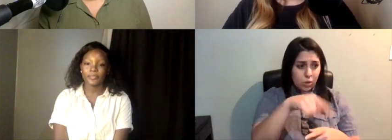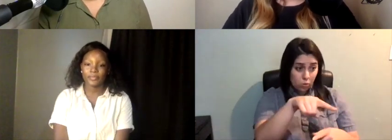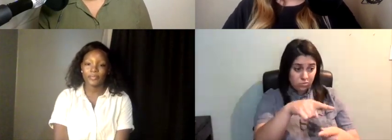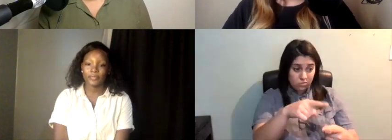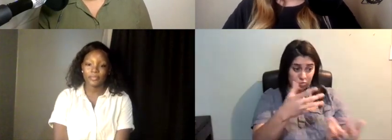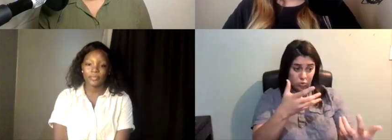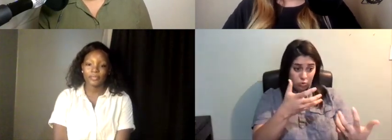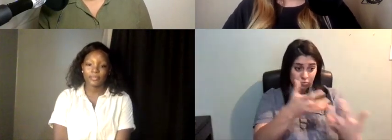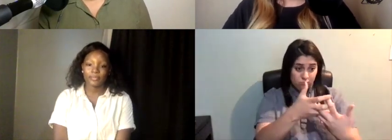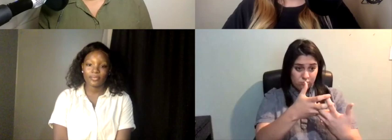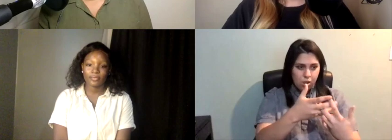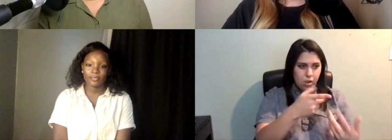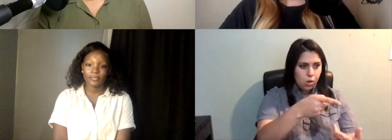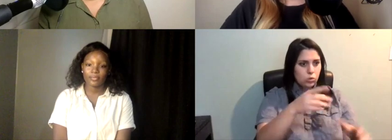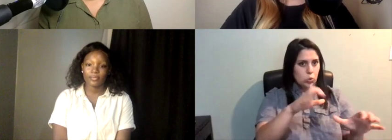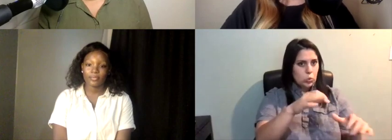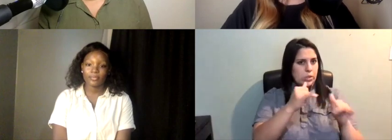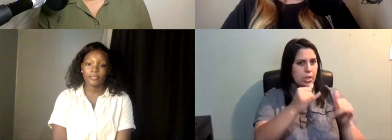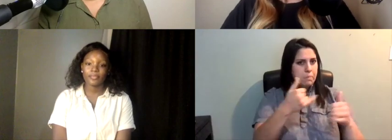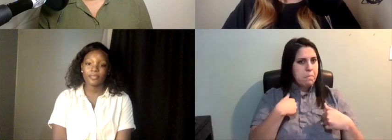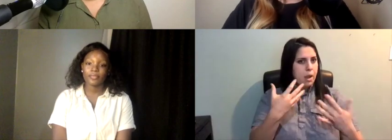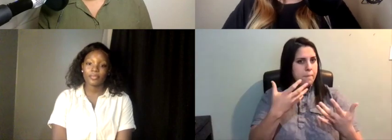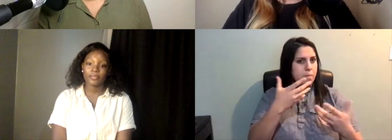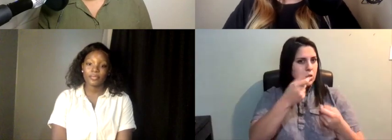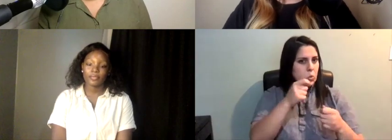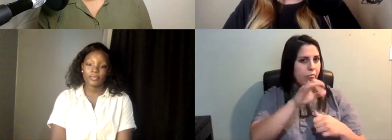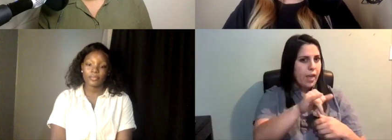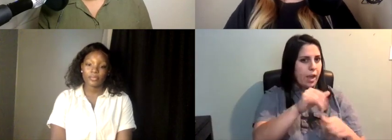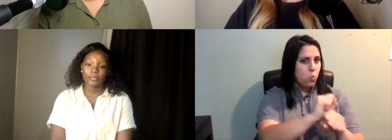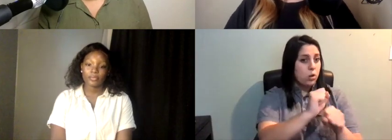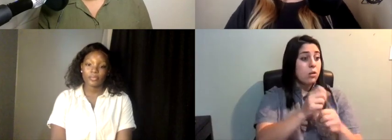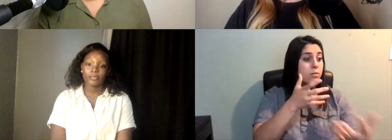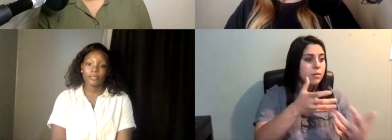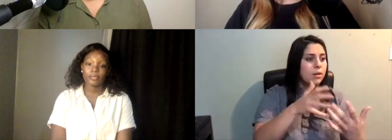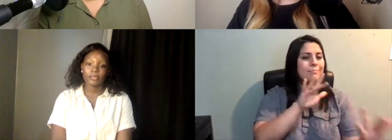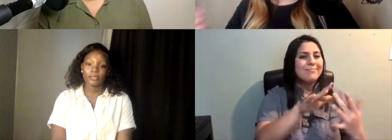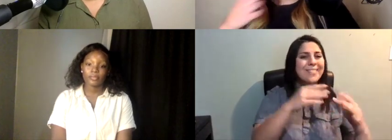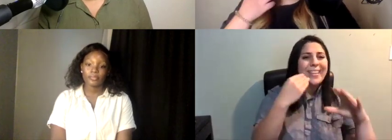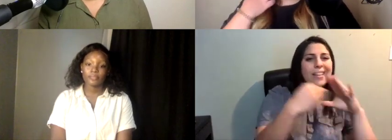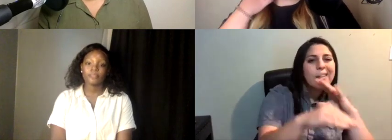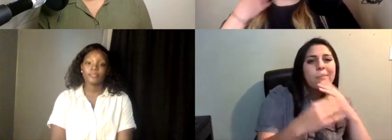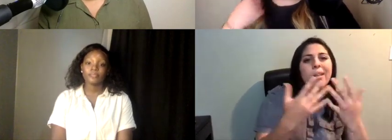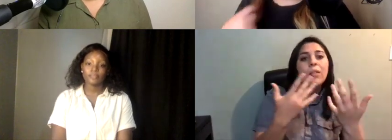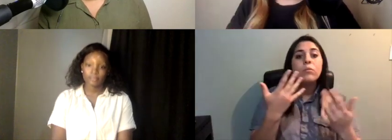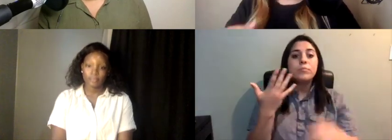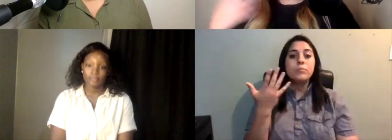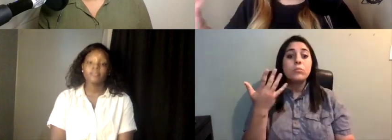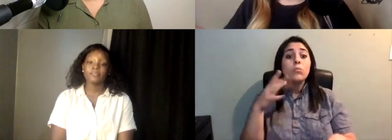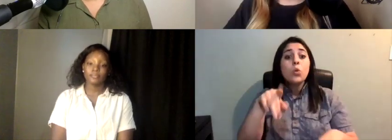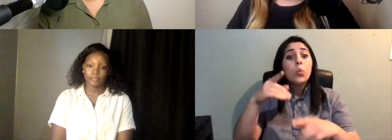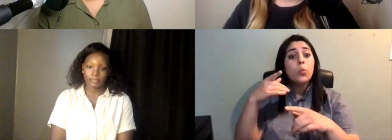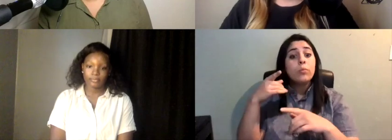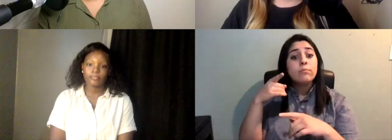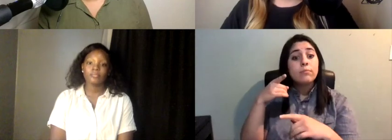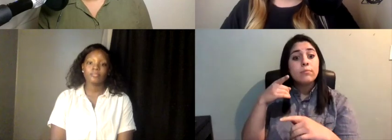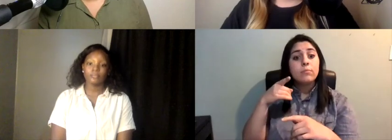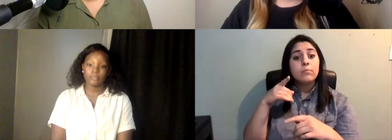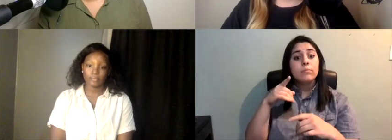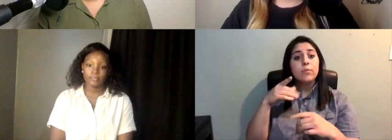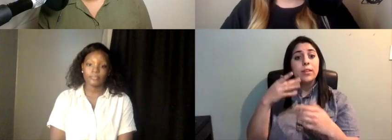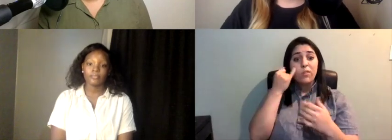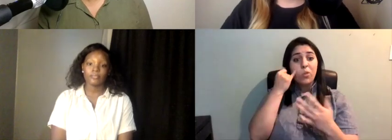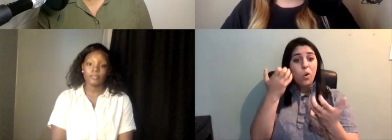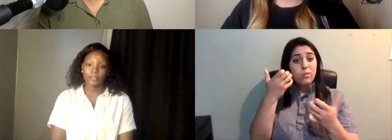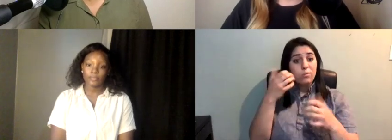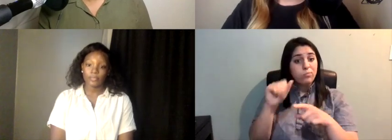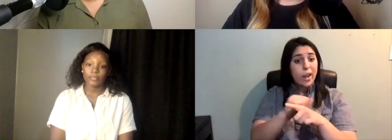Social media is a great place. Send that email, you know, Self-Made Millennial, if you want a cold email to send to someone